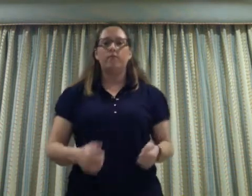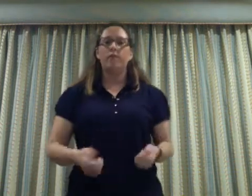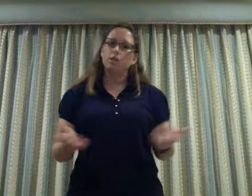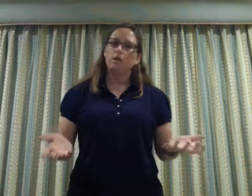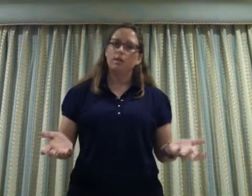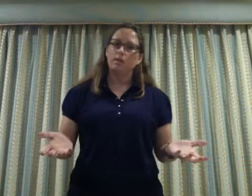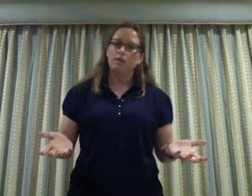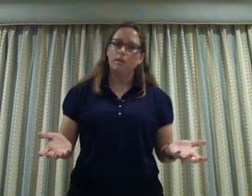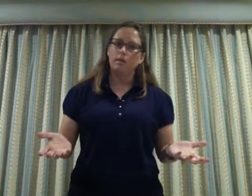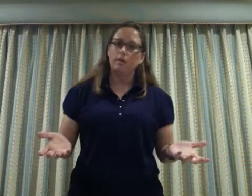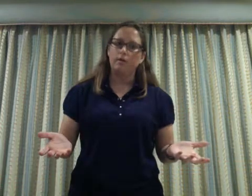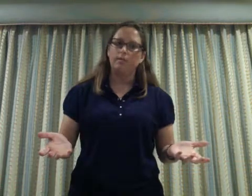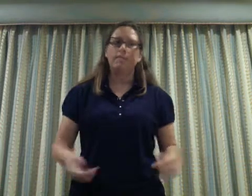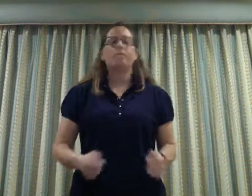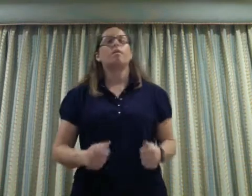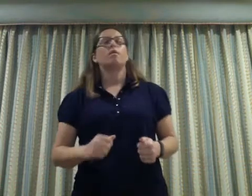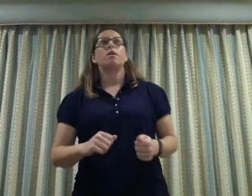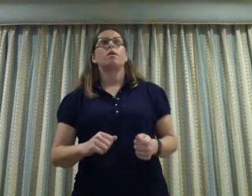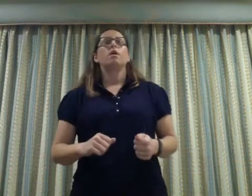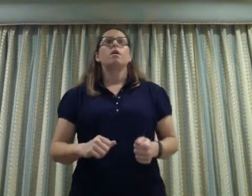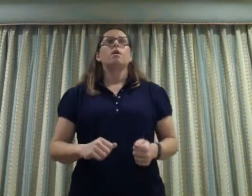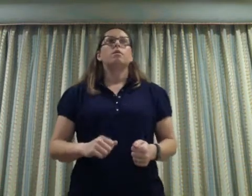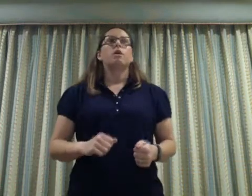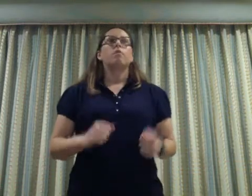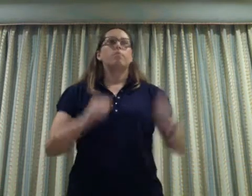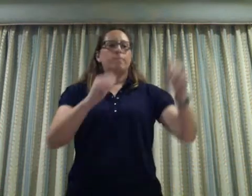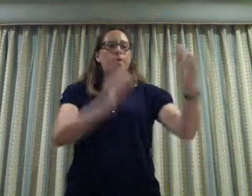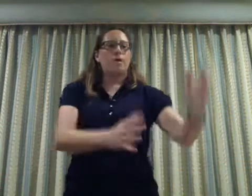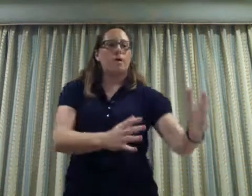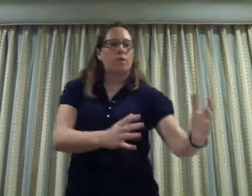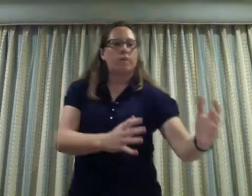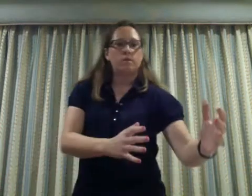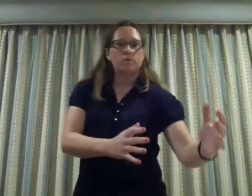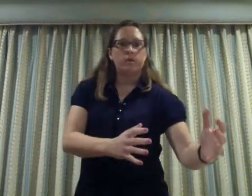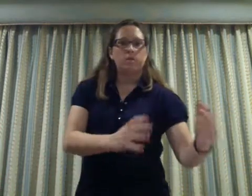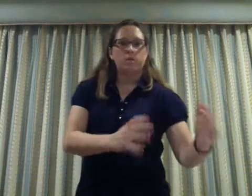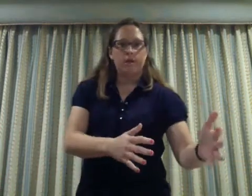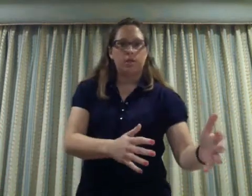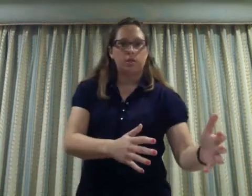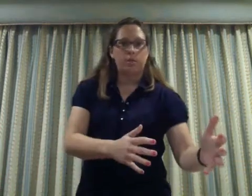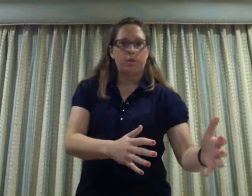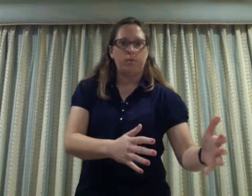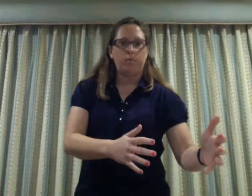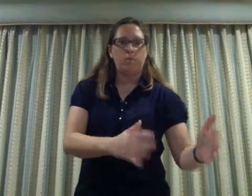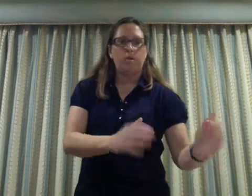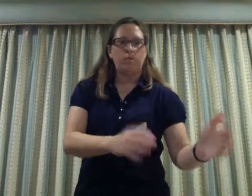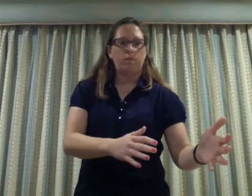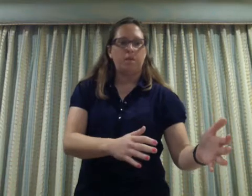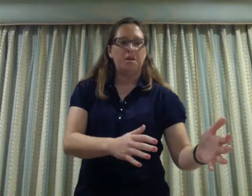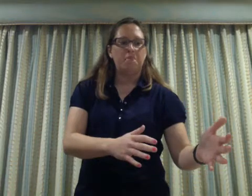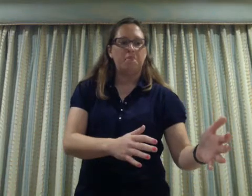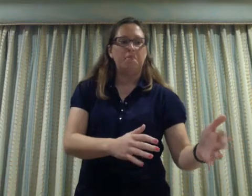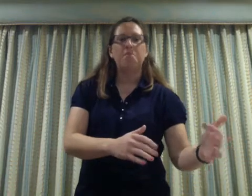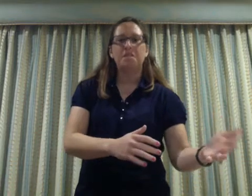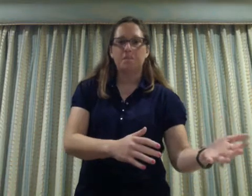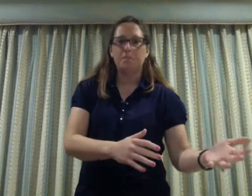And I thought, that's not a big deal. So our rods and reels are attached to the boat. And when we get maybe 10 minutes